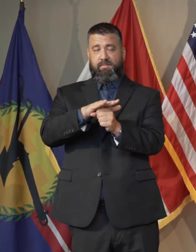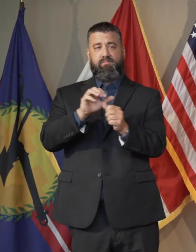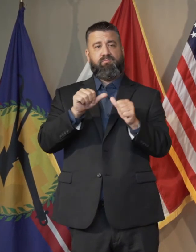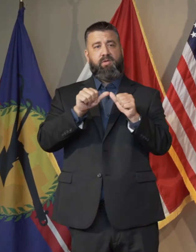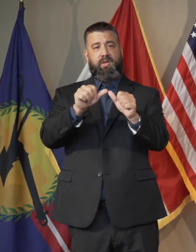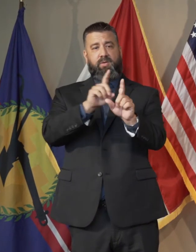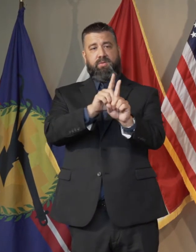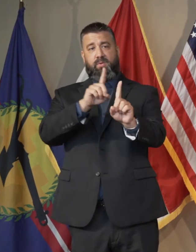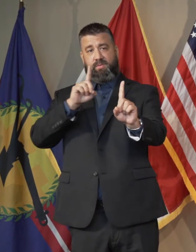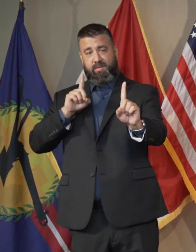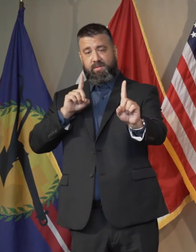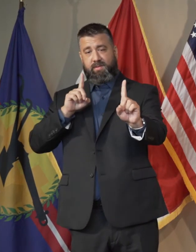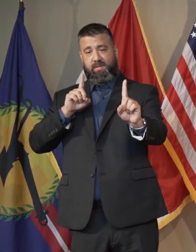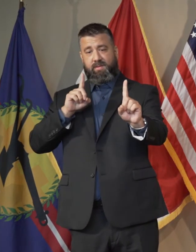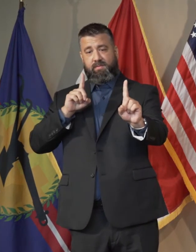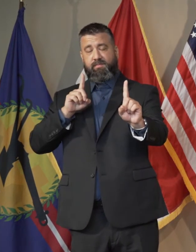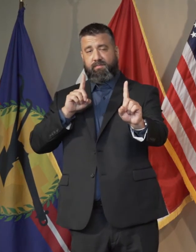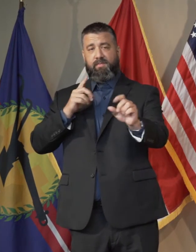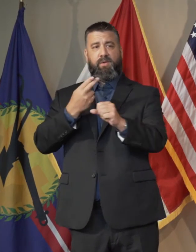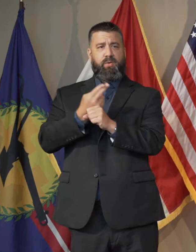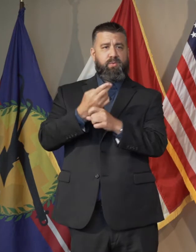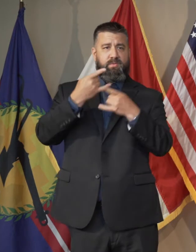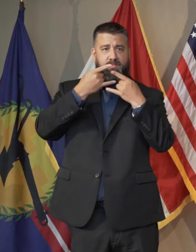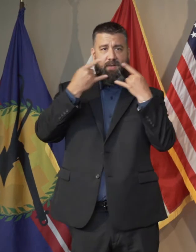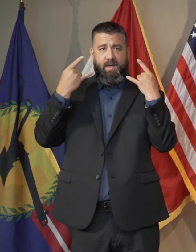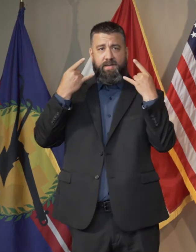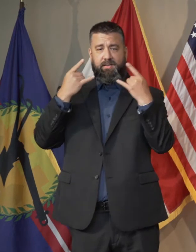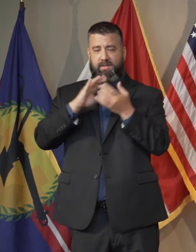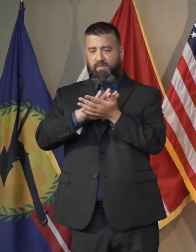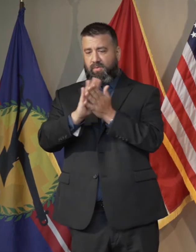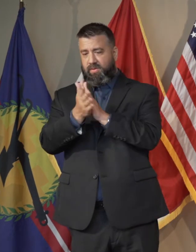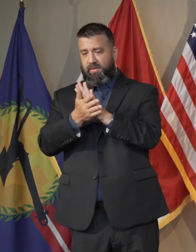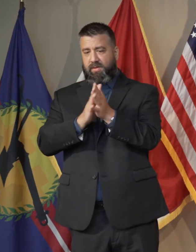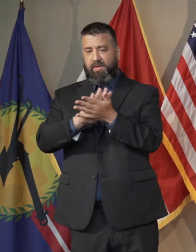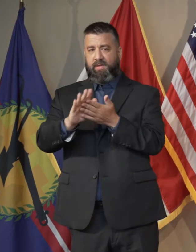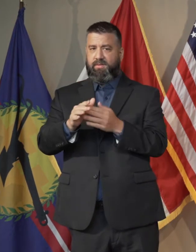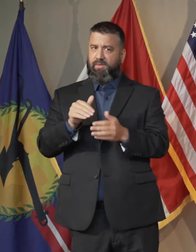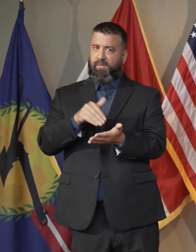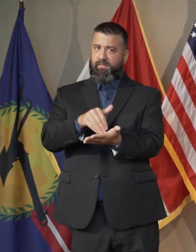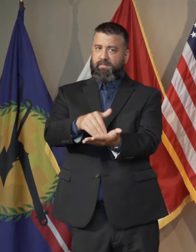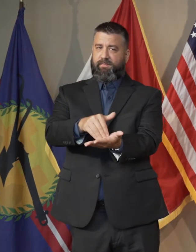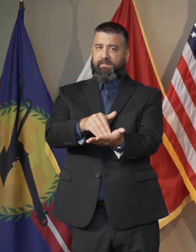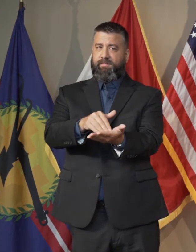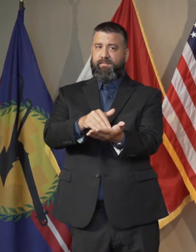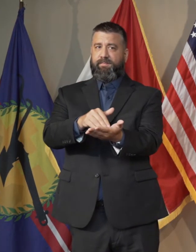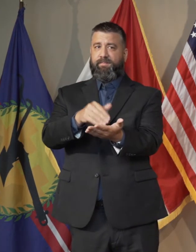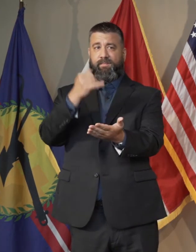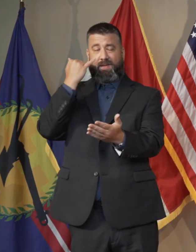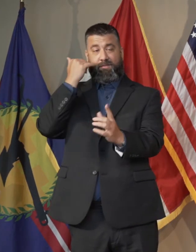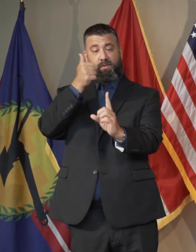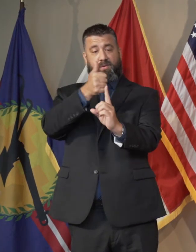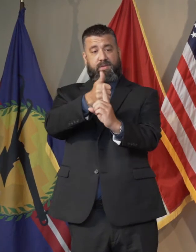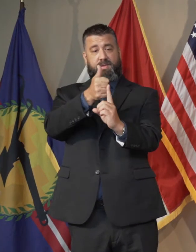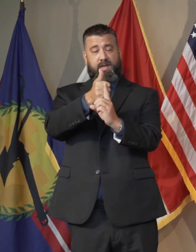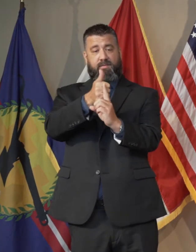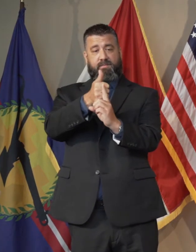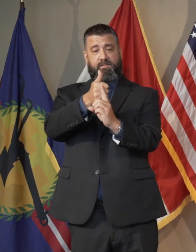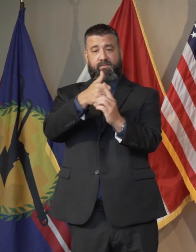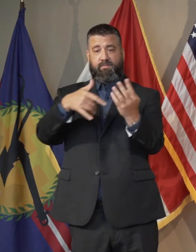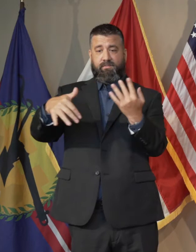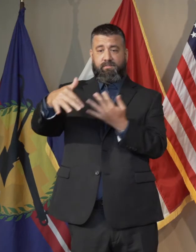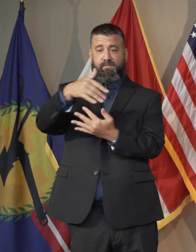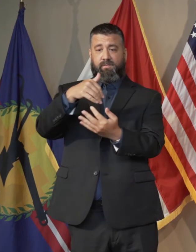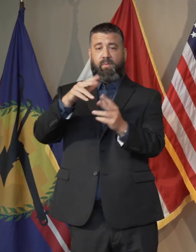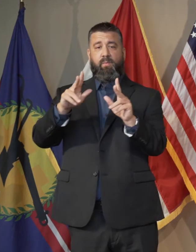social distancing, wear a mask, and wash your hands frequently. And if you are in close contact with others outside of your household